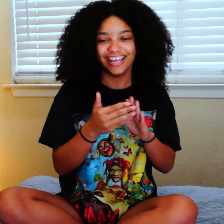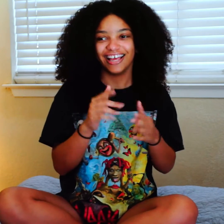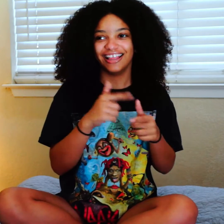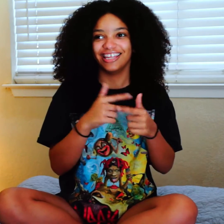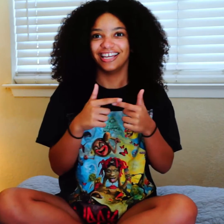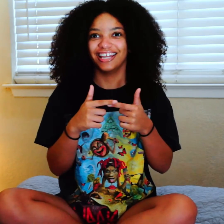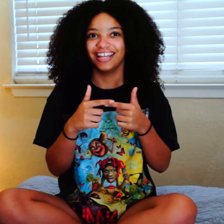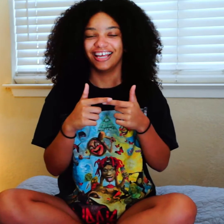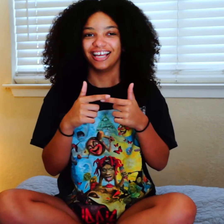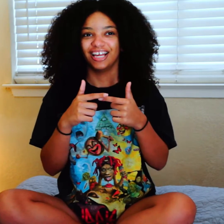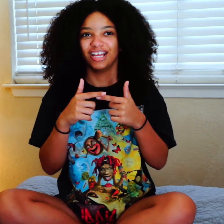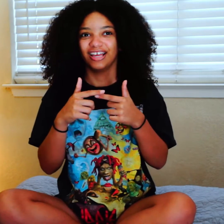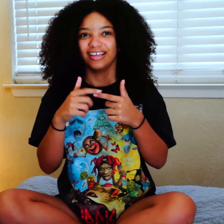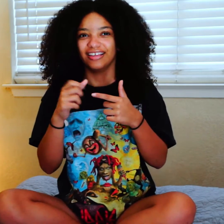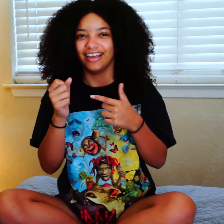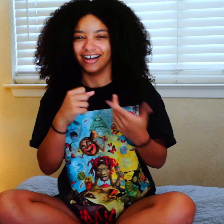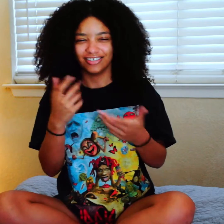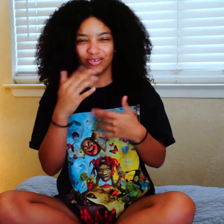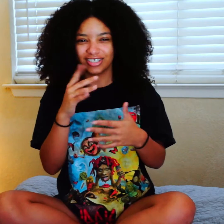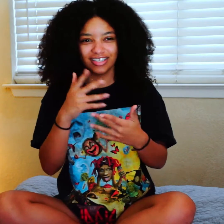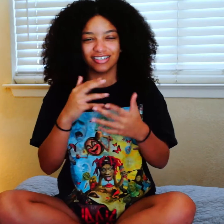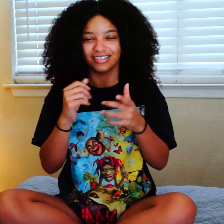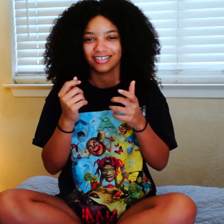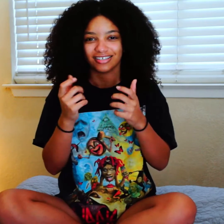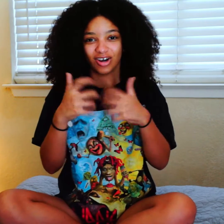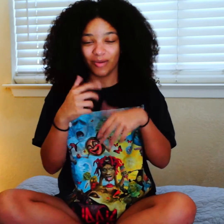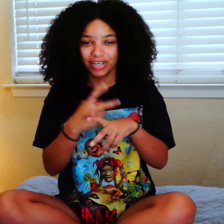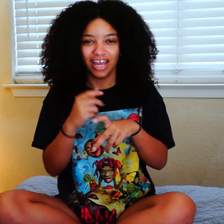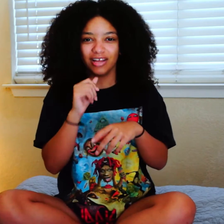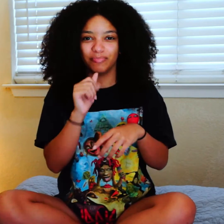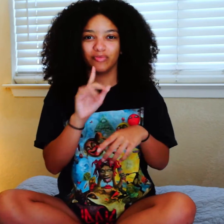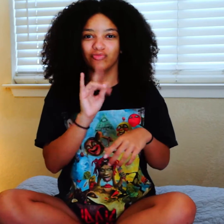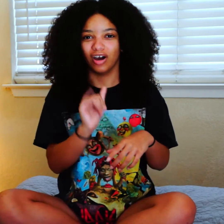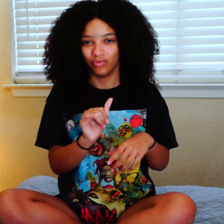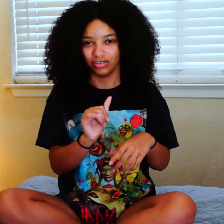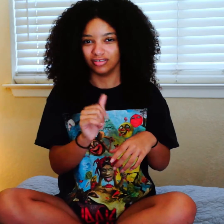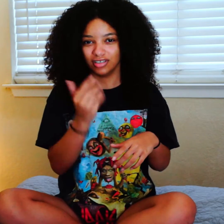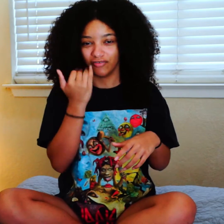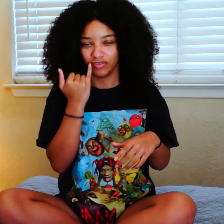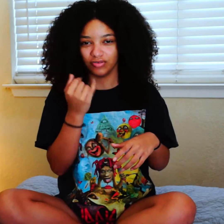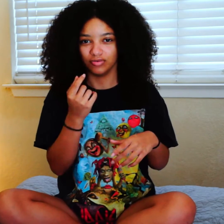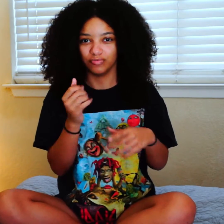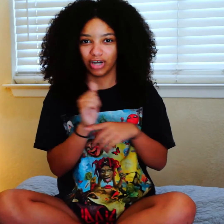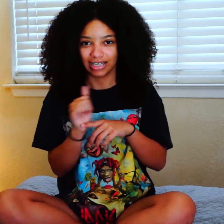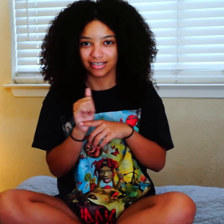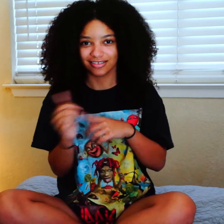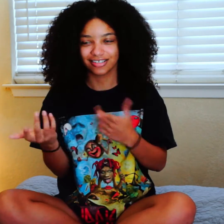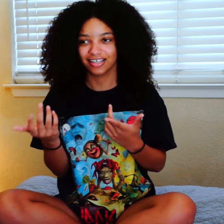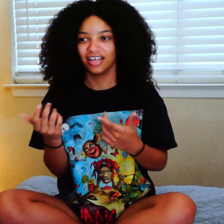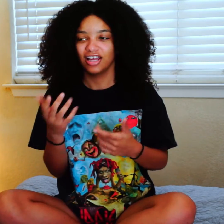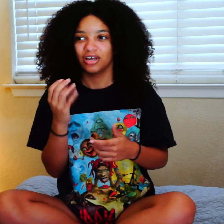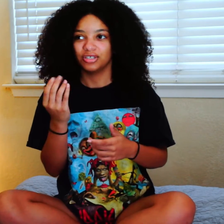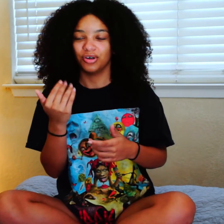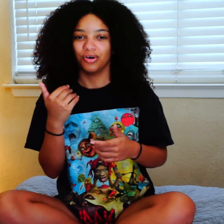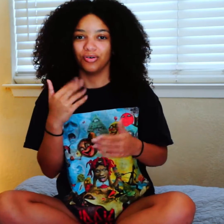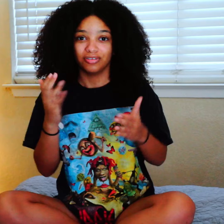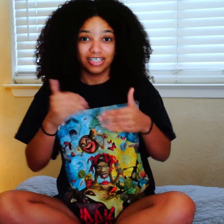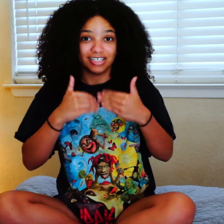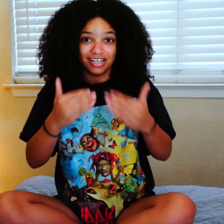and then yeah. So it's complicated, but not really if you practice. So let's get into